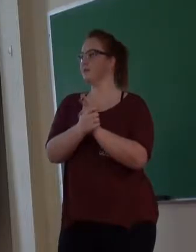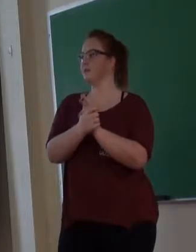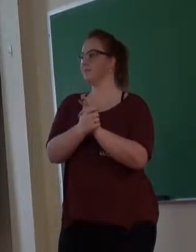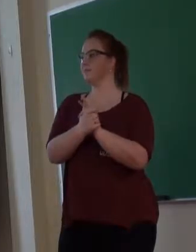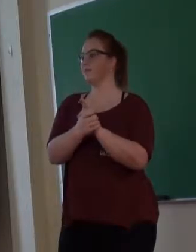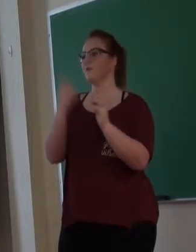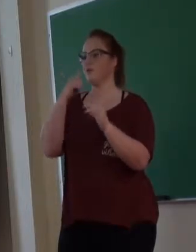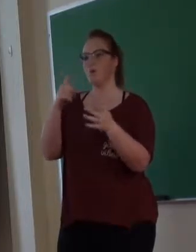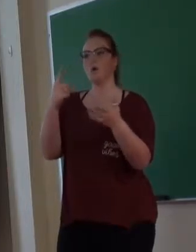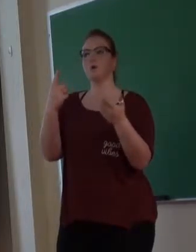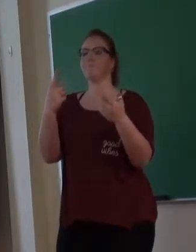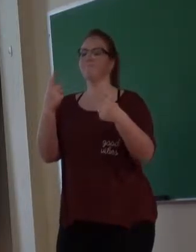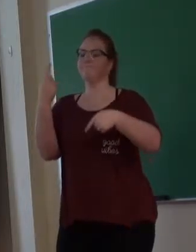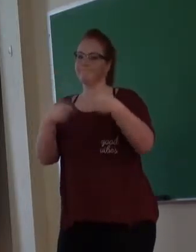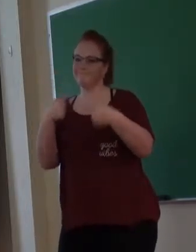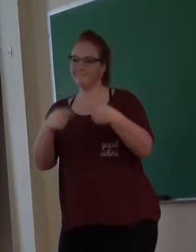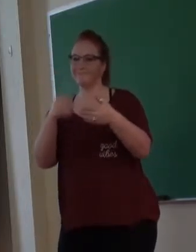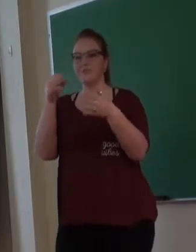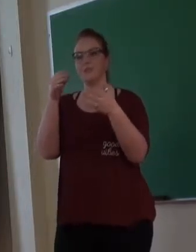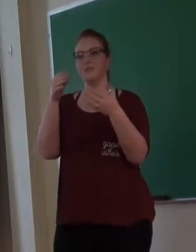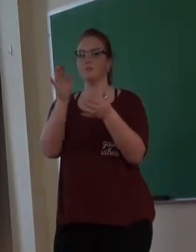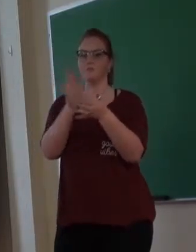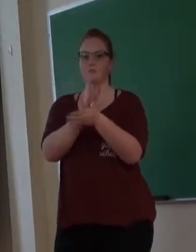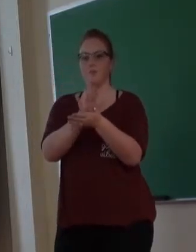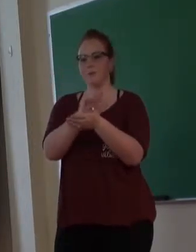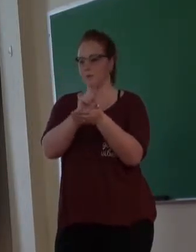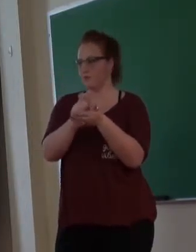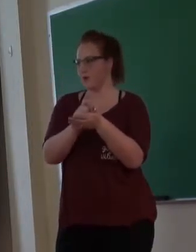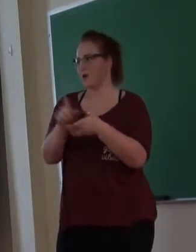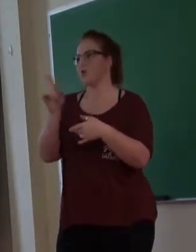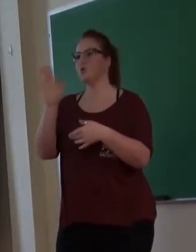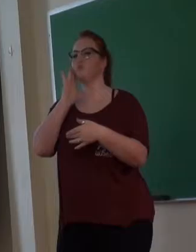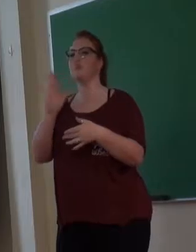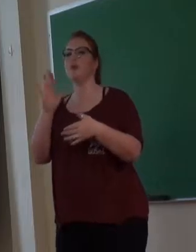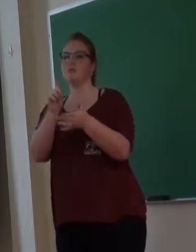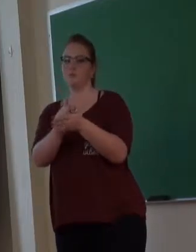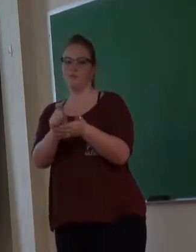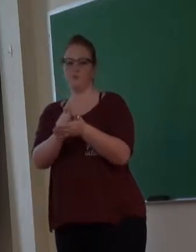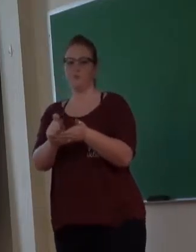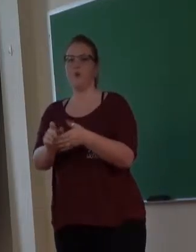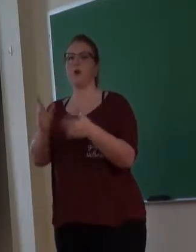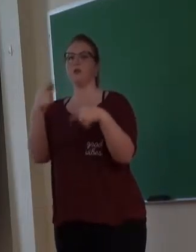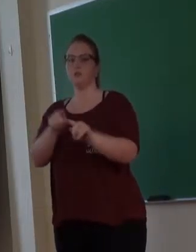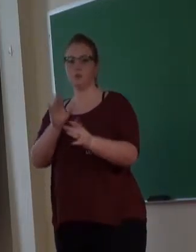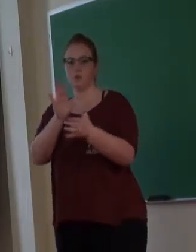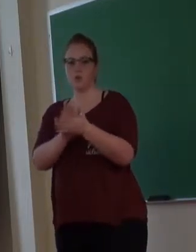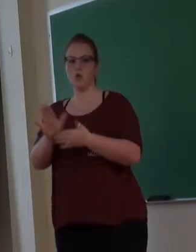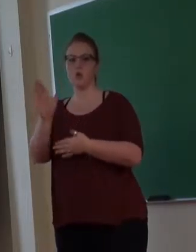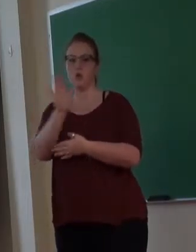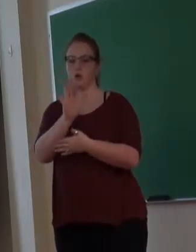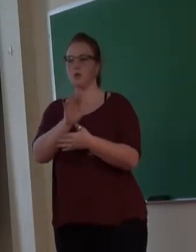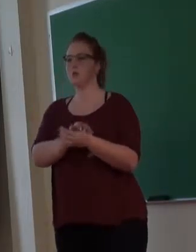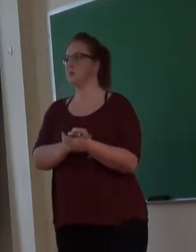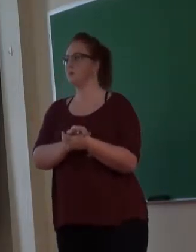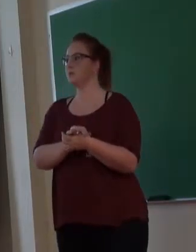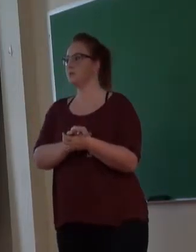important argumentation and research documents that you will produce while you are in college, because ultimately your